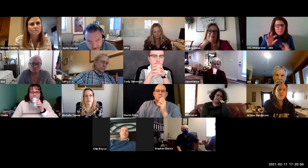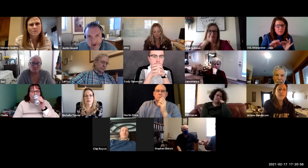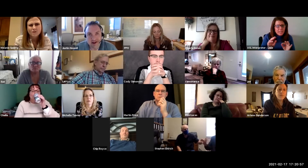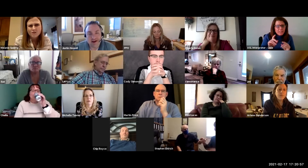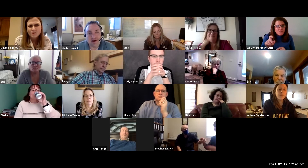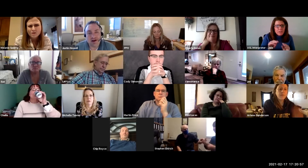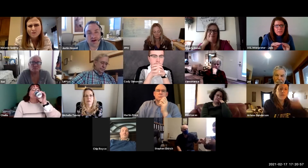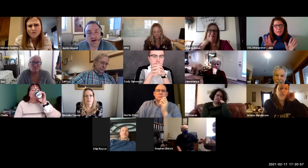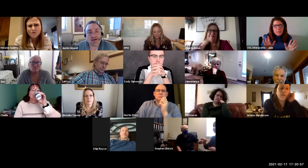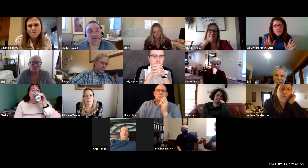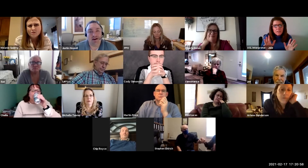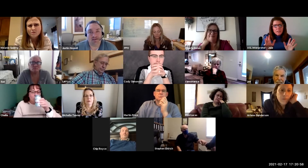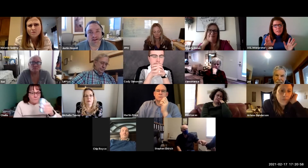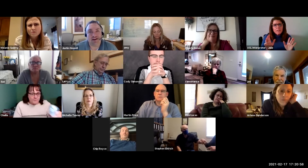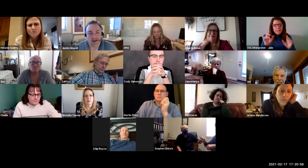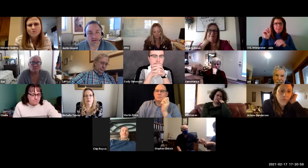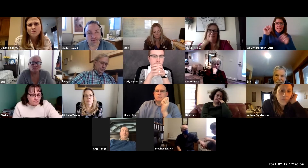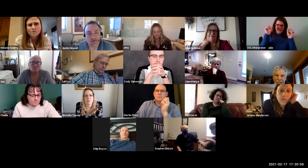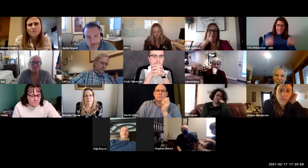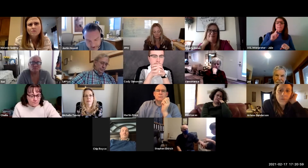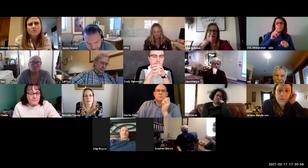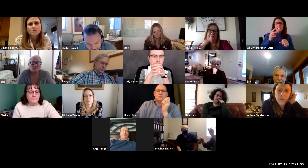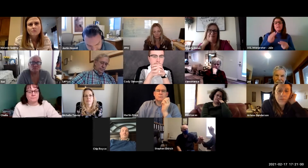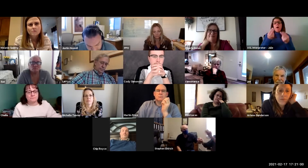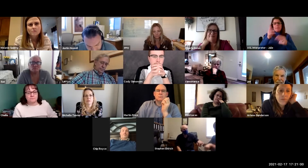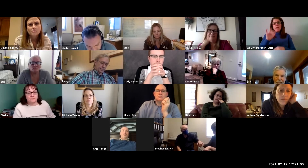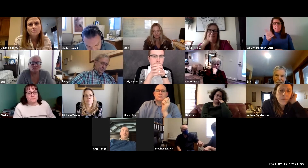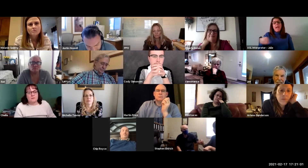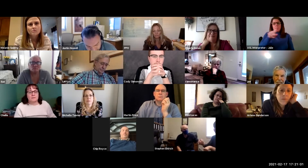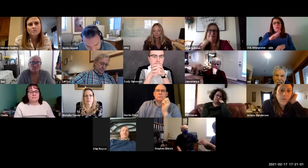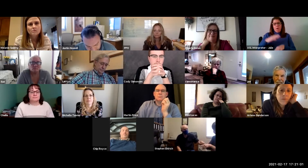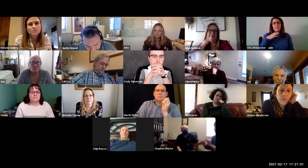cannot? Interpreters asking for. Yes, they can.